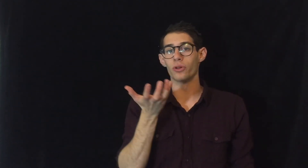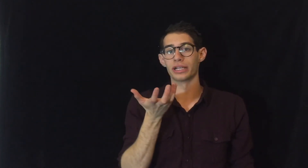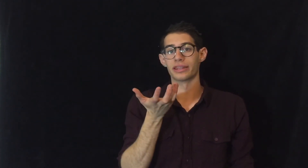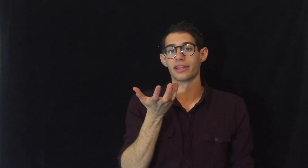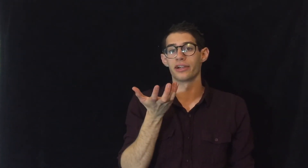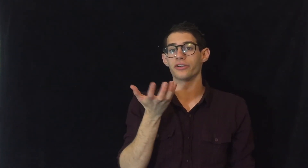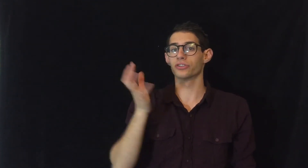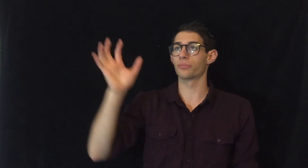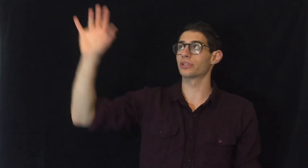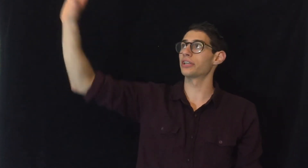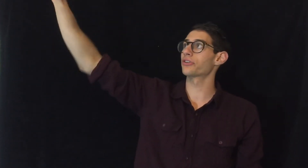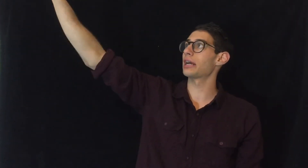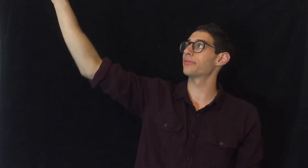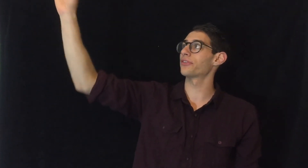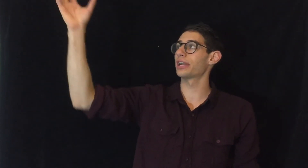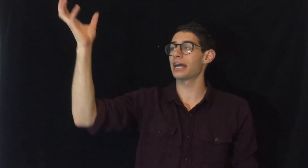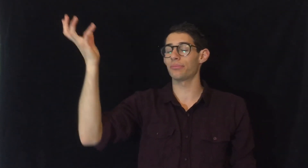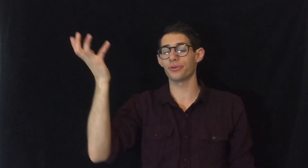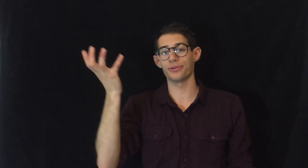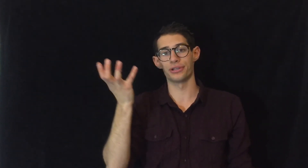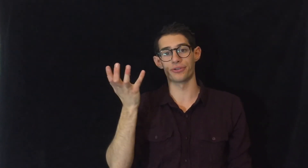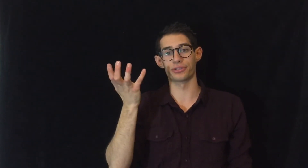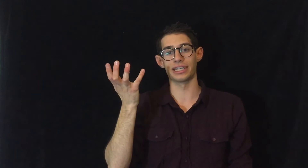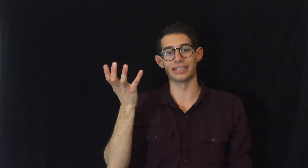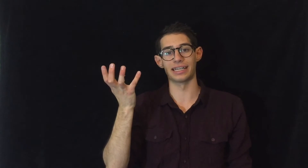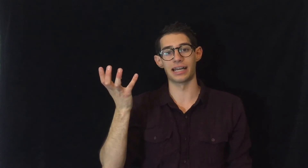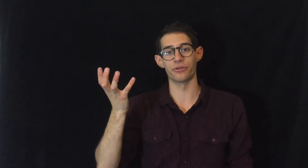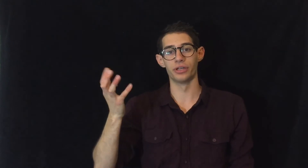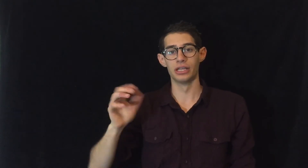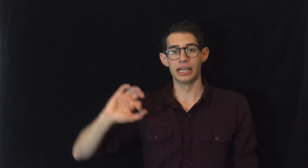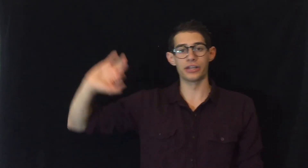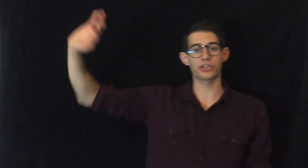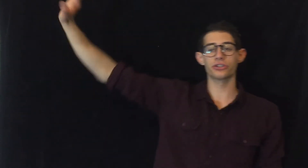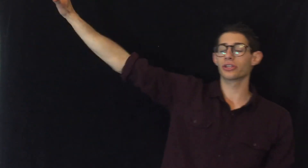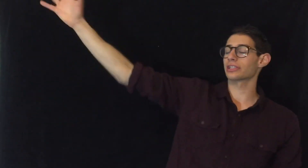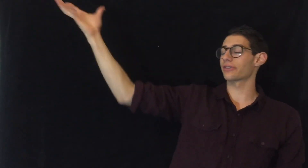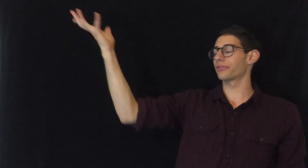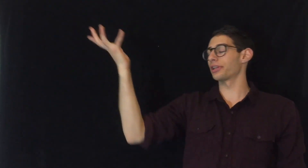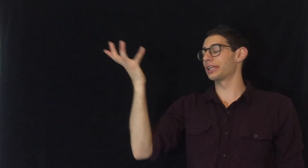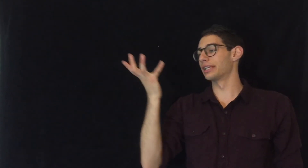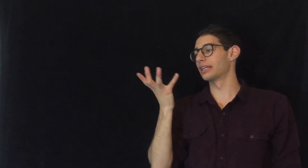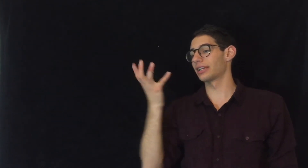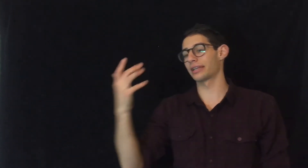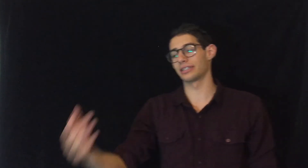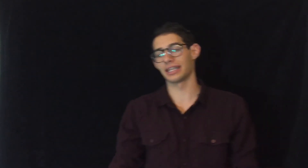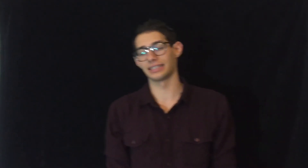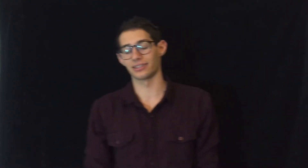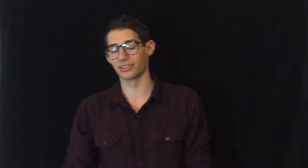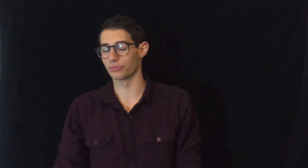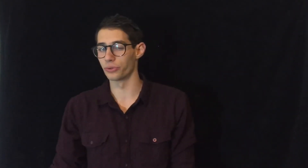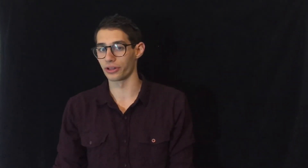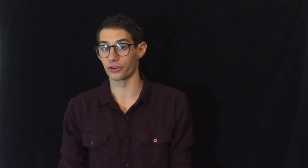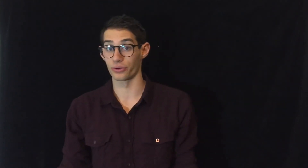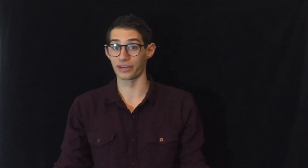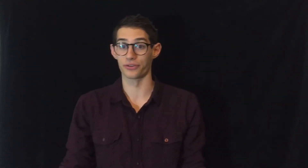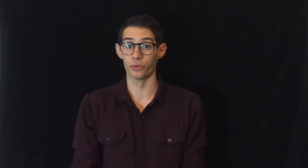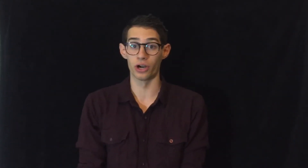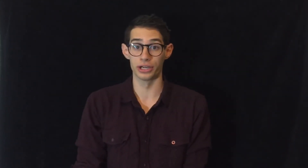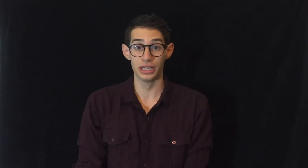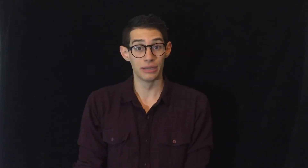pulling it there. So pretend you're grabbing for an apple and you rotate it down. And you could do this like really like nicely, smoothly, or whatever you want. But